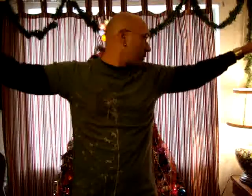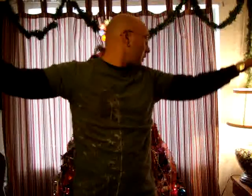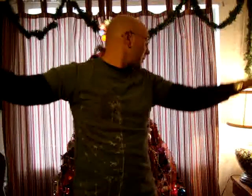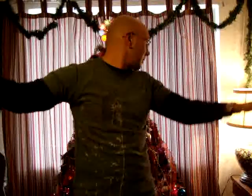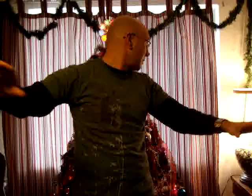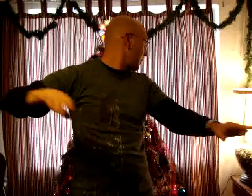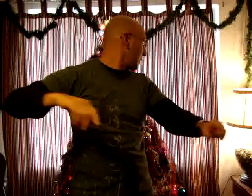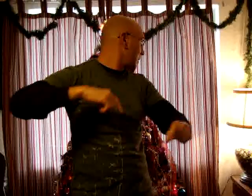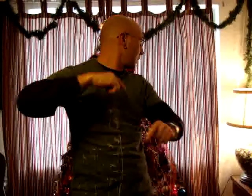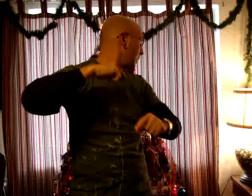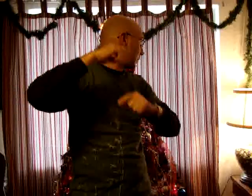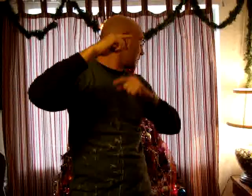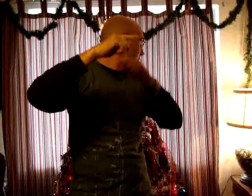angels announcing